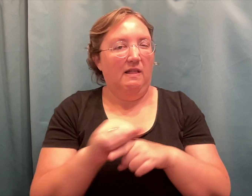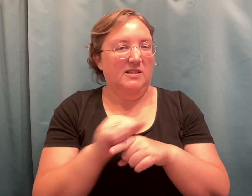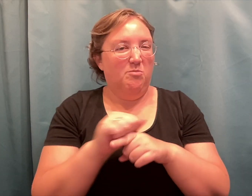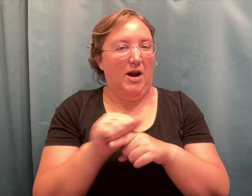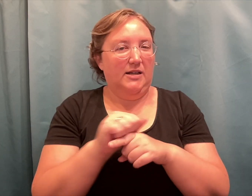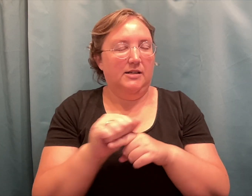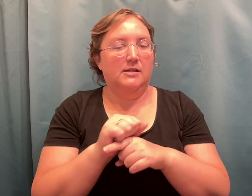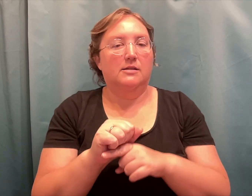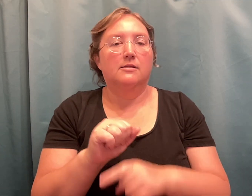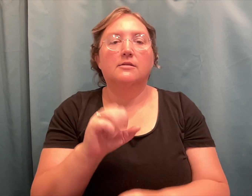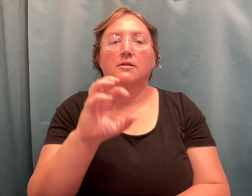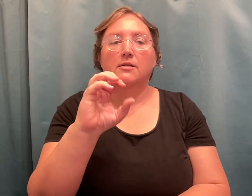Practice.